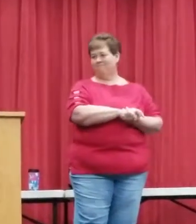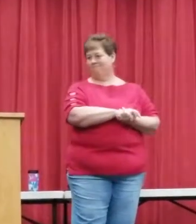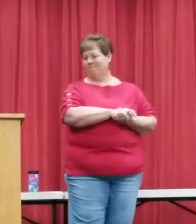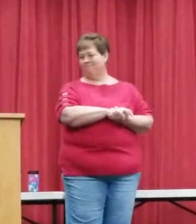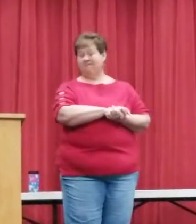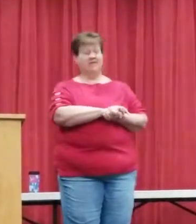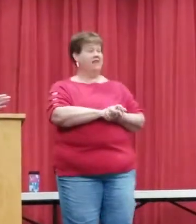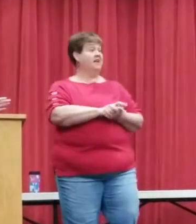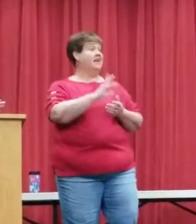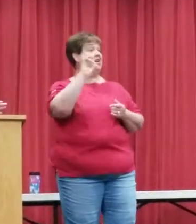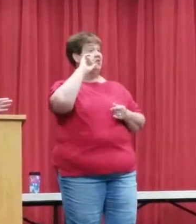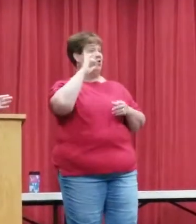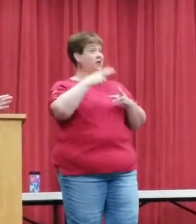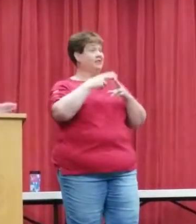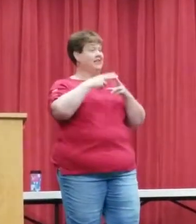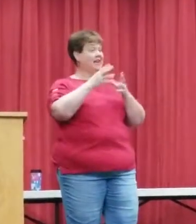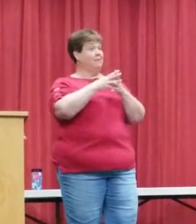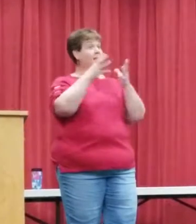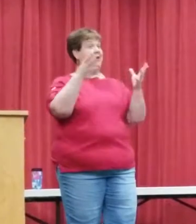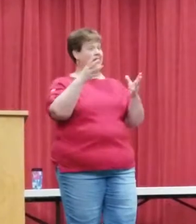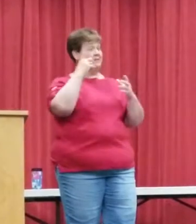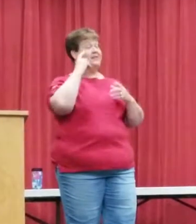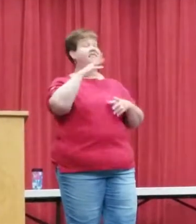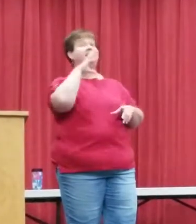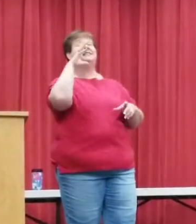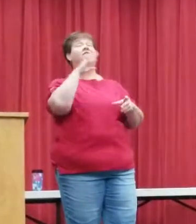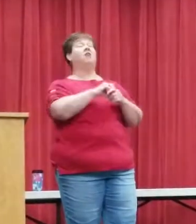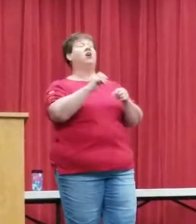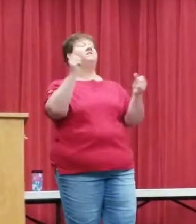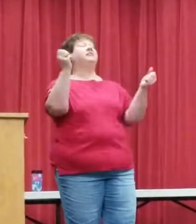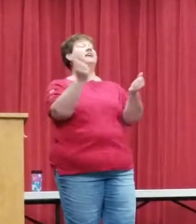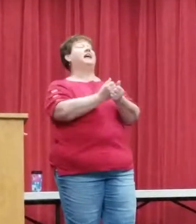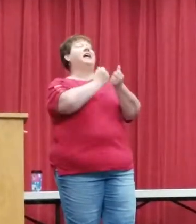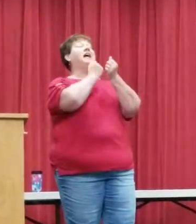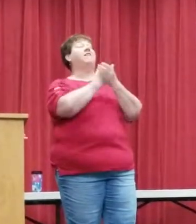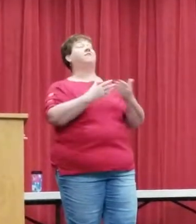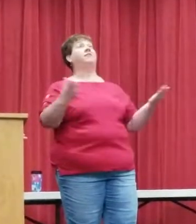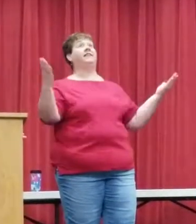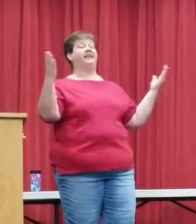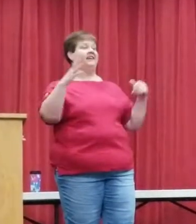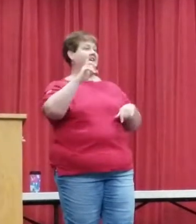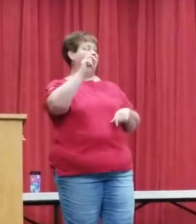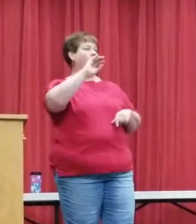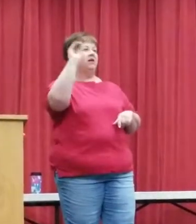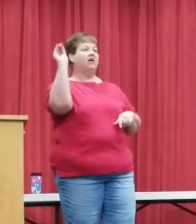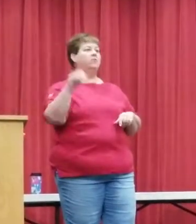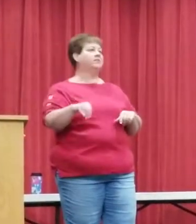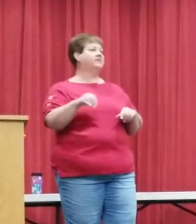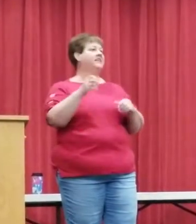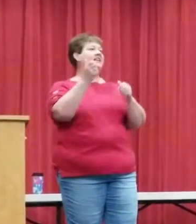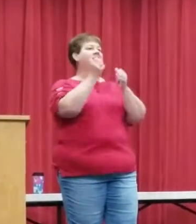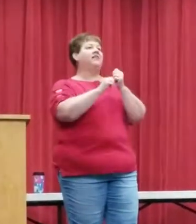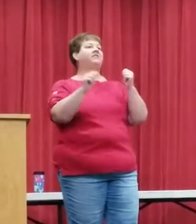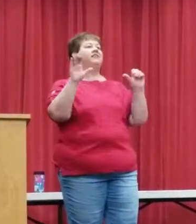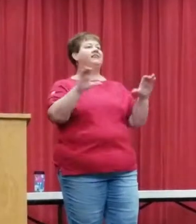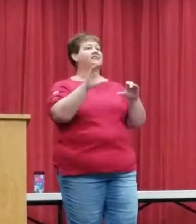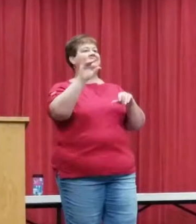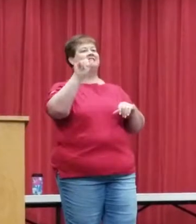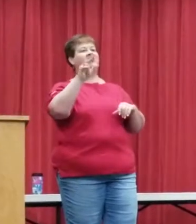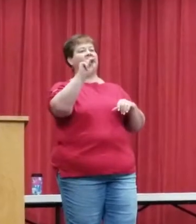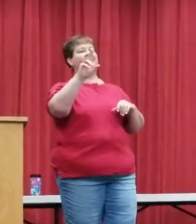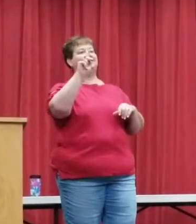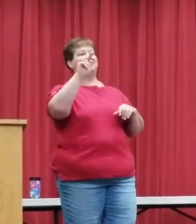Now, you've heard his name a lot today, but that's because he's involved in absolutely everything, and he puts 100% effort into everything he does. Jason